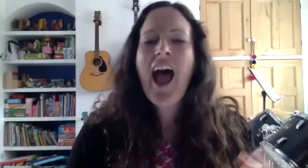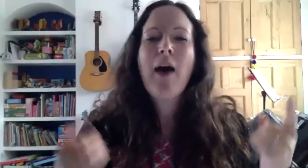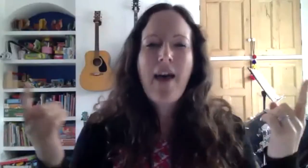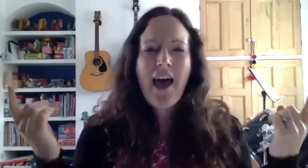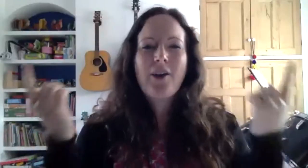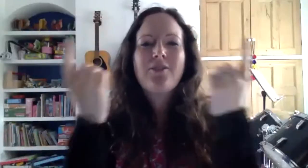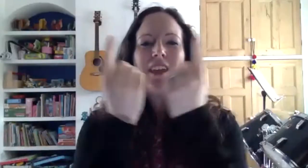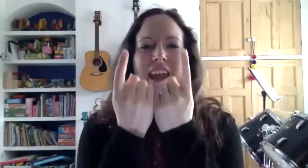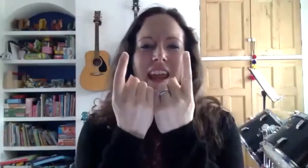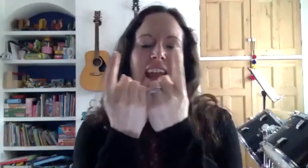about a